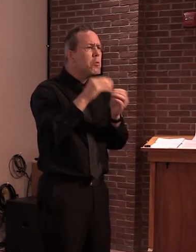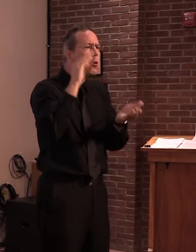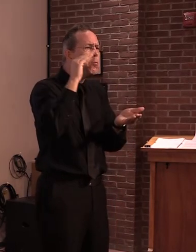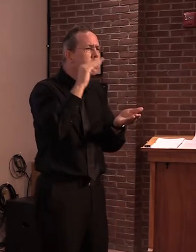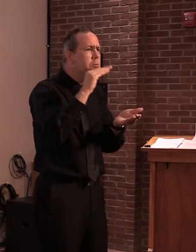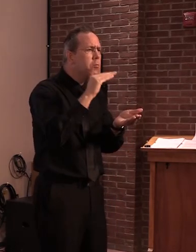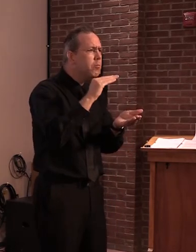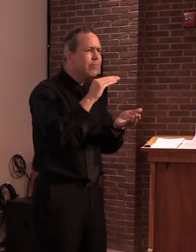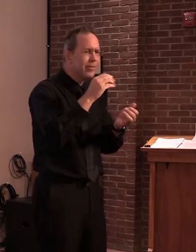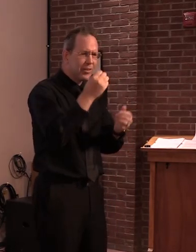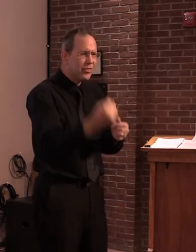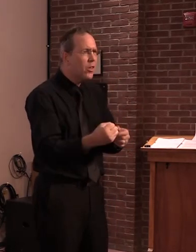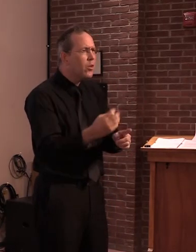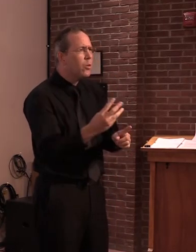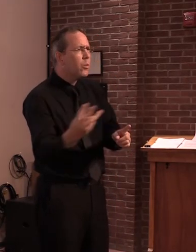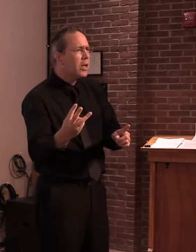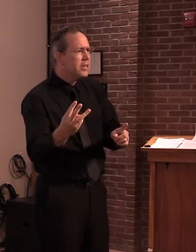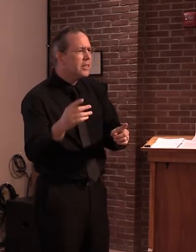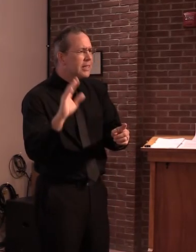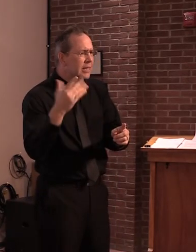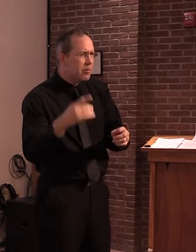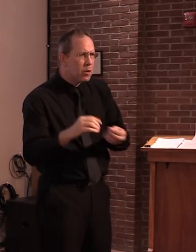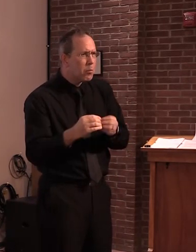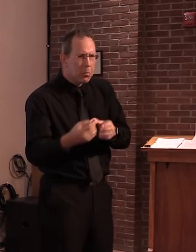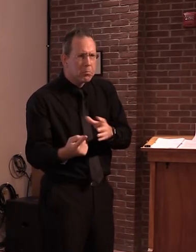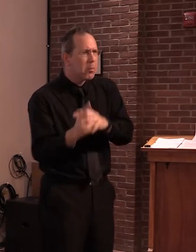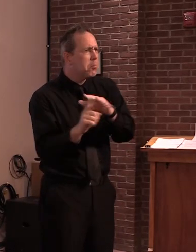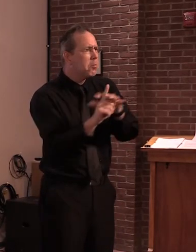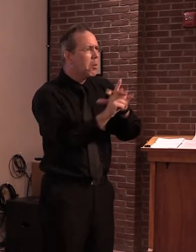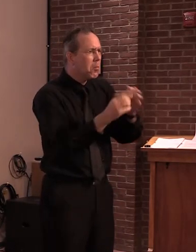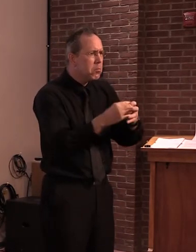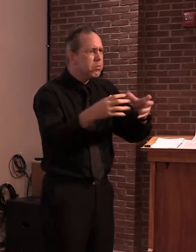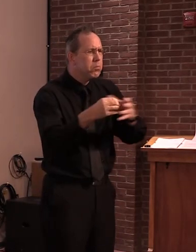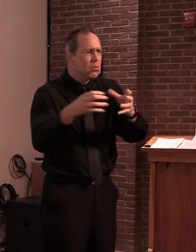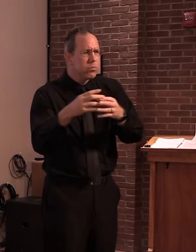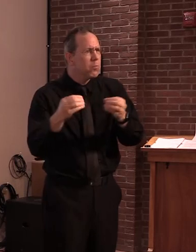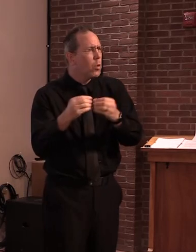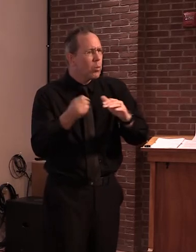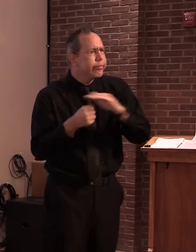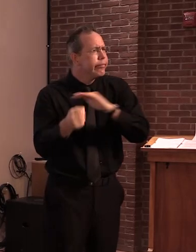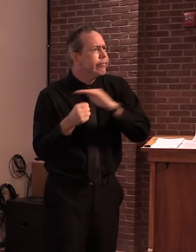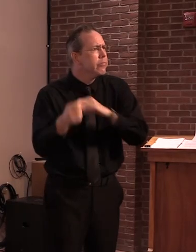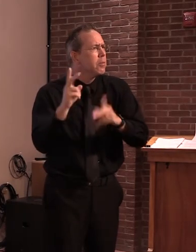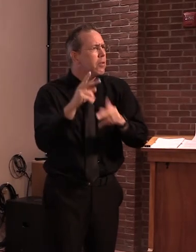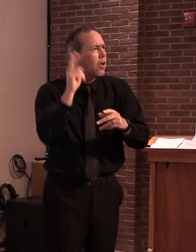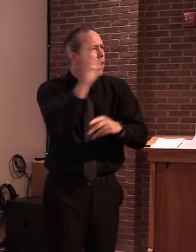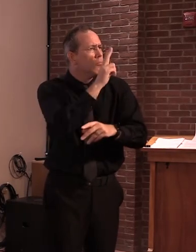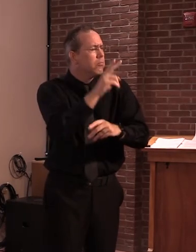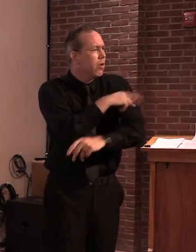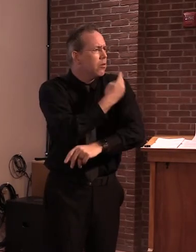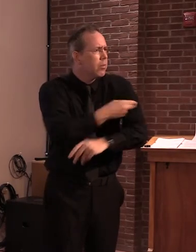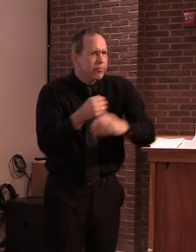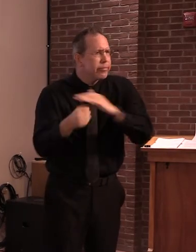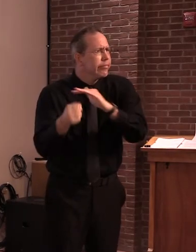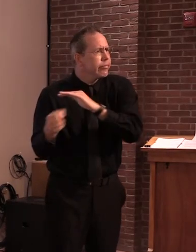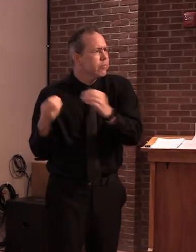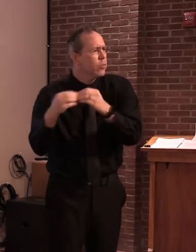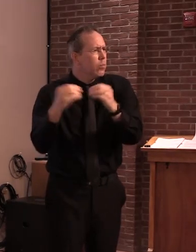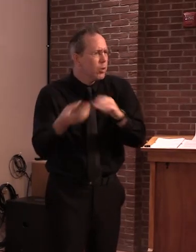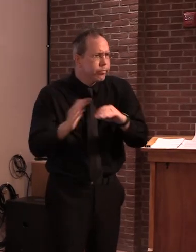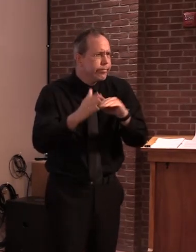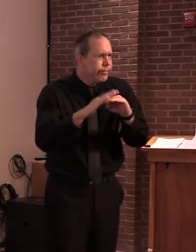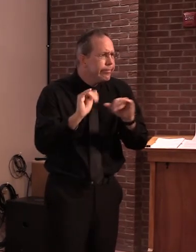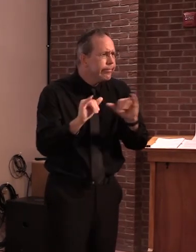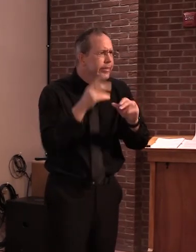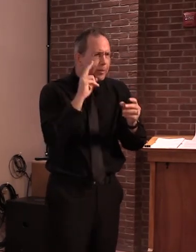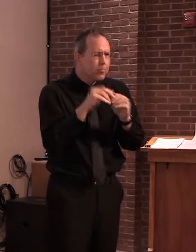and the West have filled their hospitals and most unfortunately are now leading to increases in deaths. In the hardest hit states